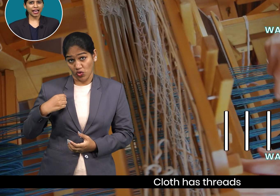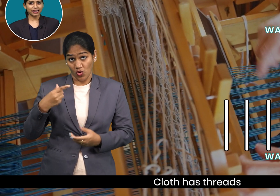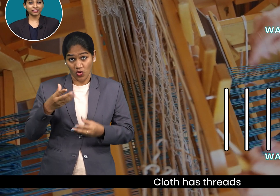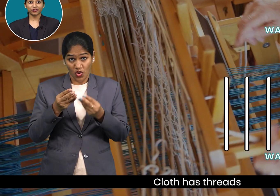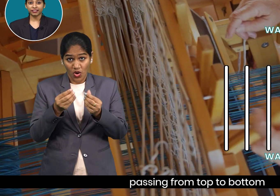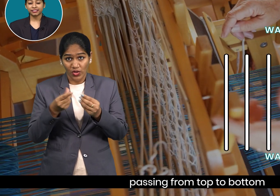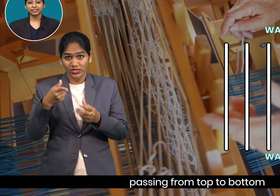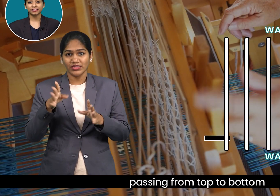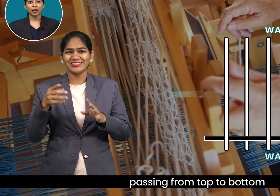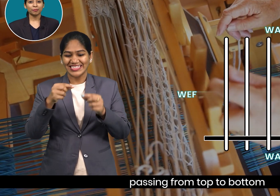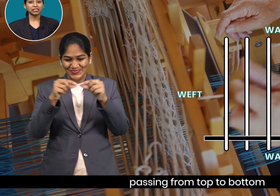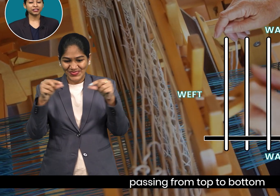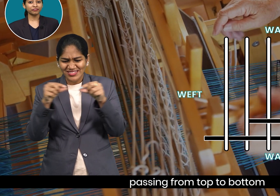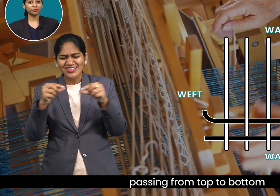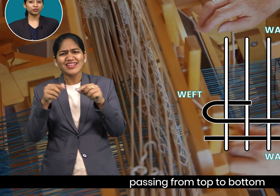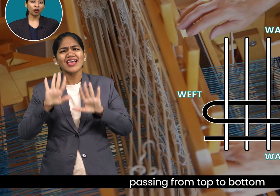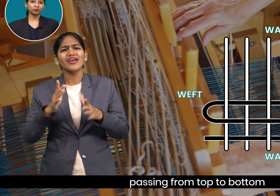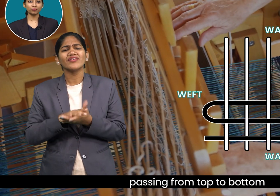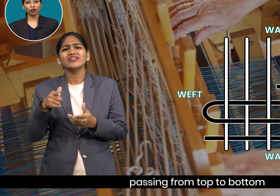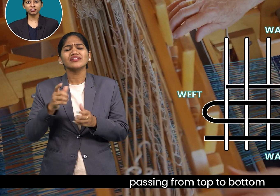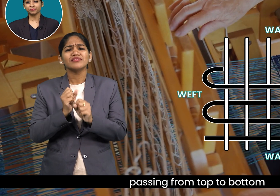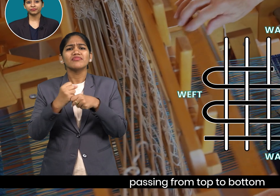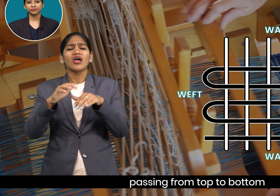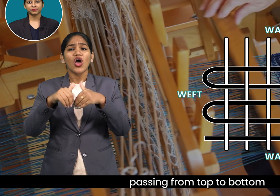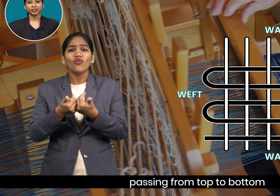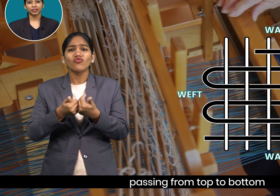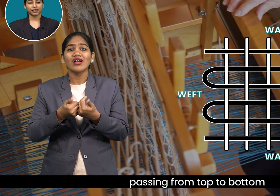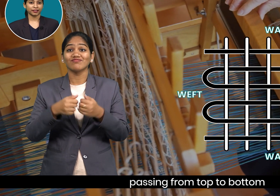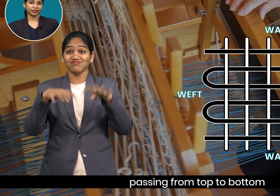Cloth has threads passing from top to bottom